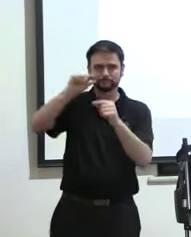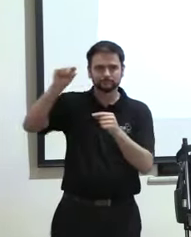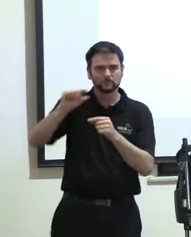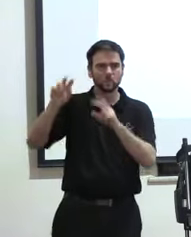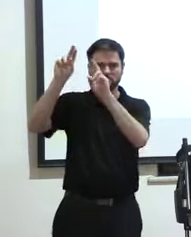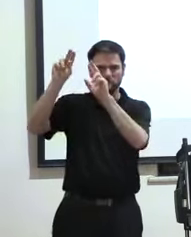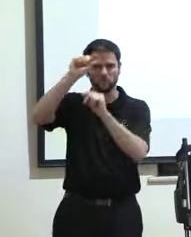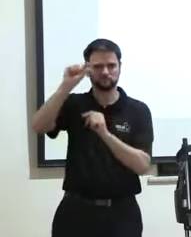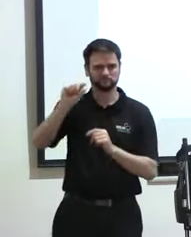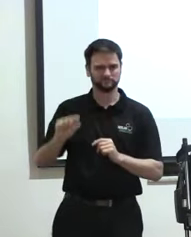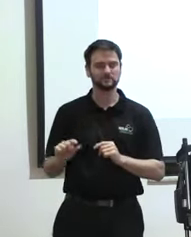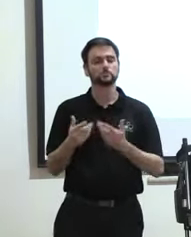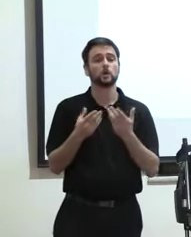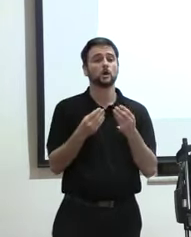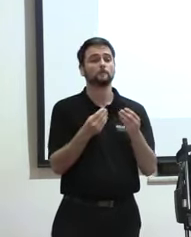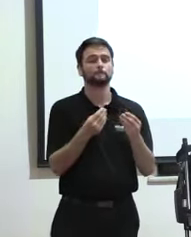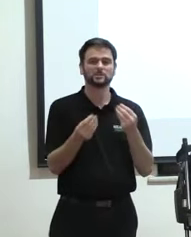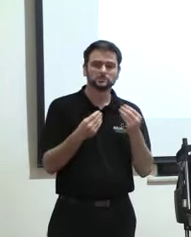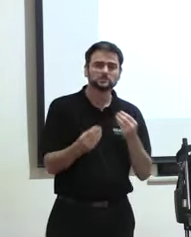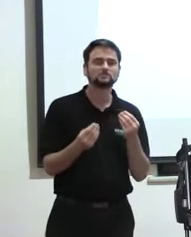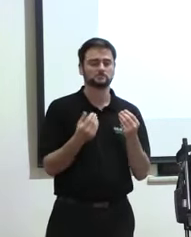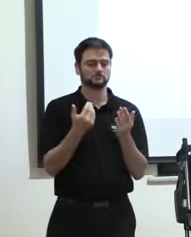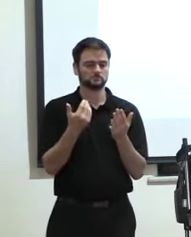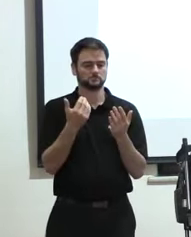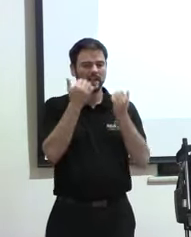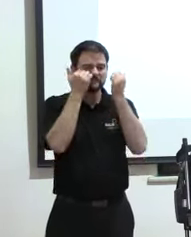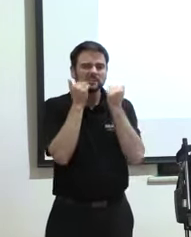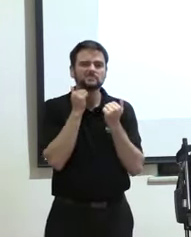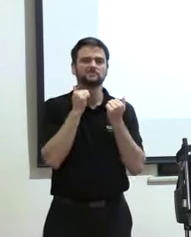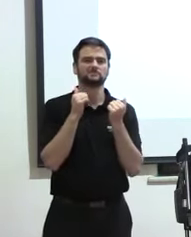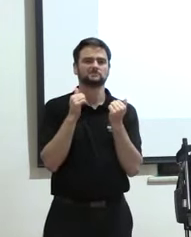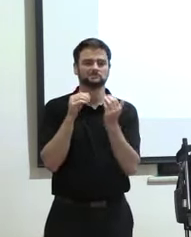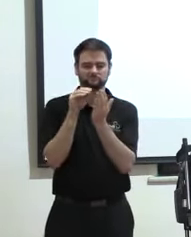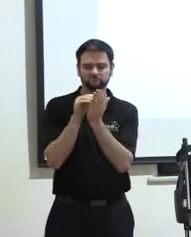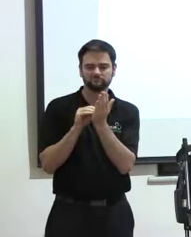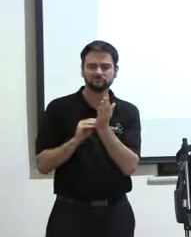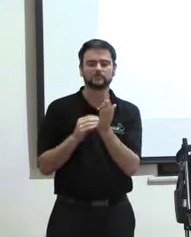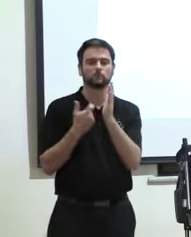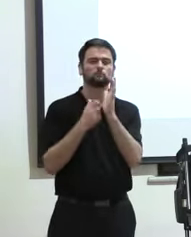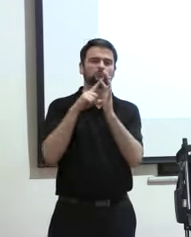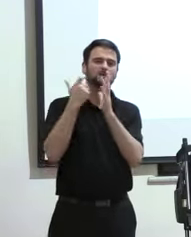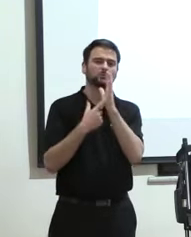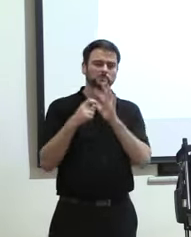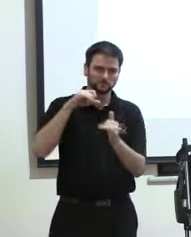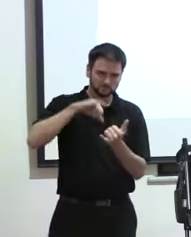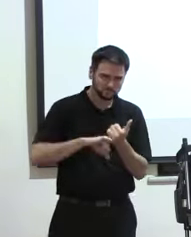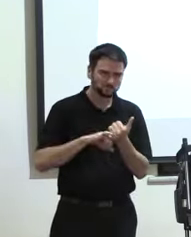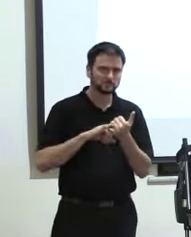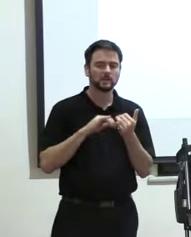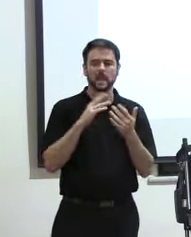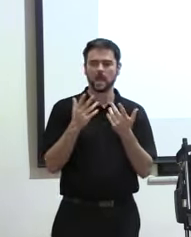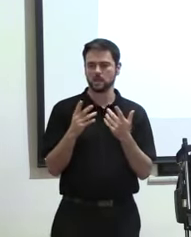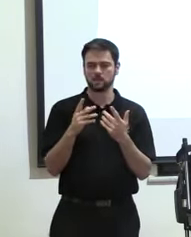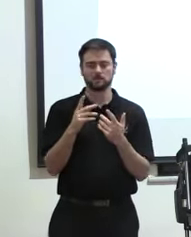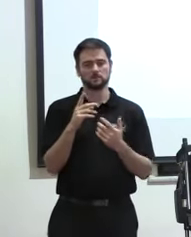keeping records, and paying for supports that you've been given an allocation for in your NDIS plan.